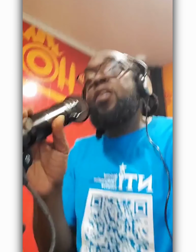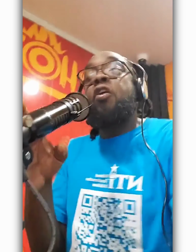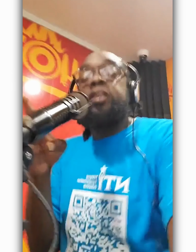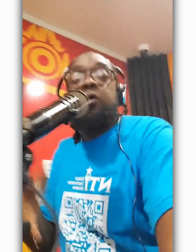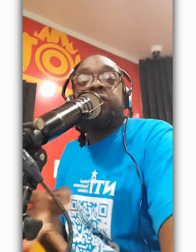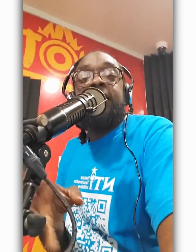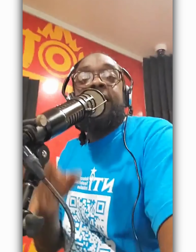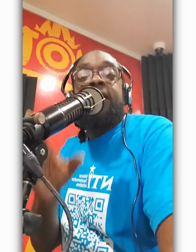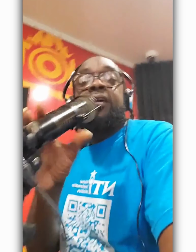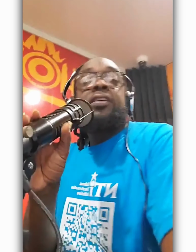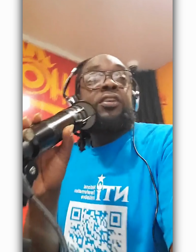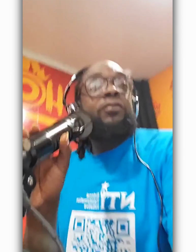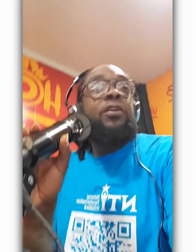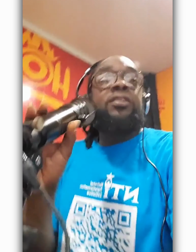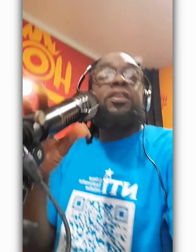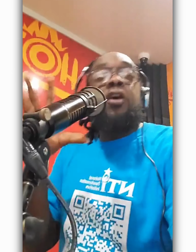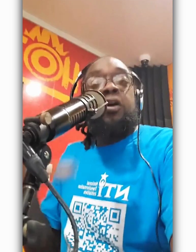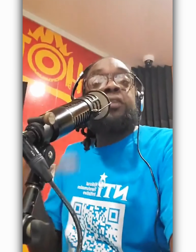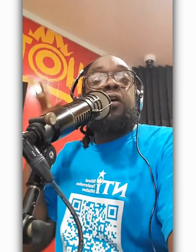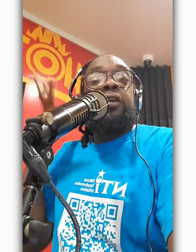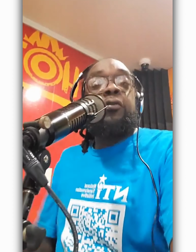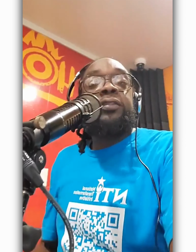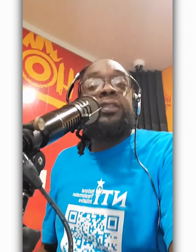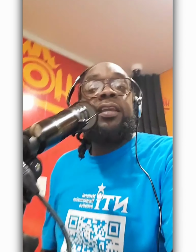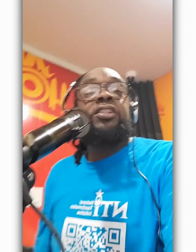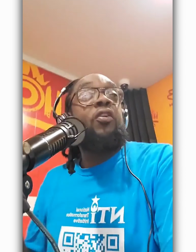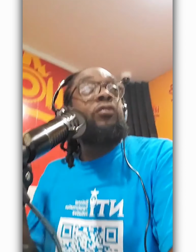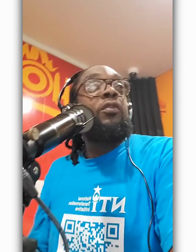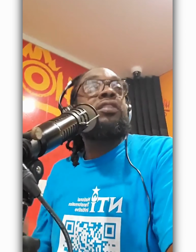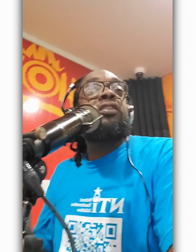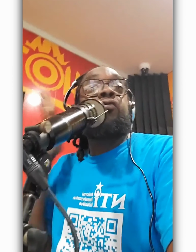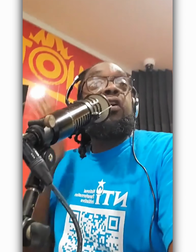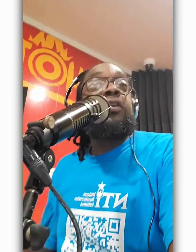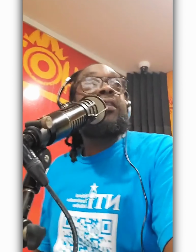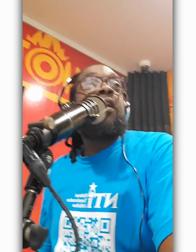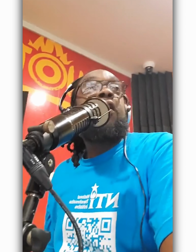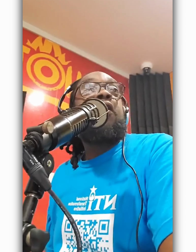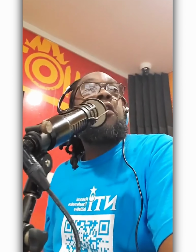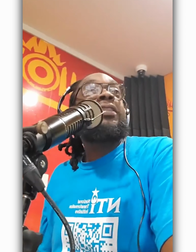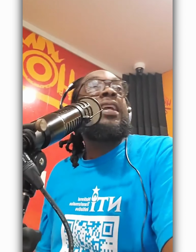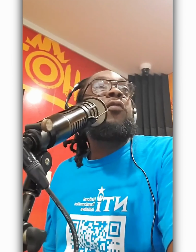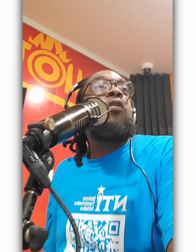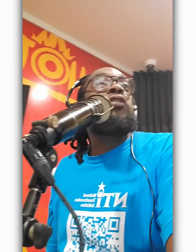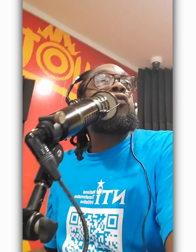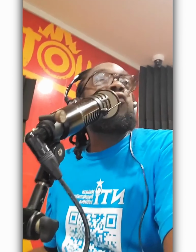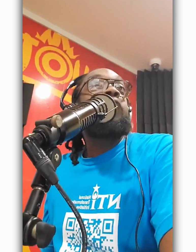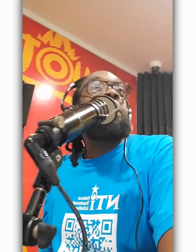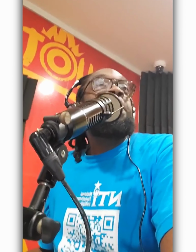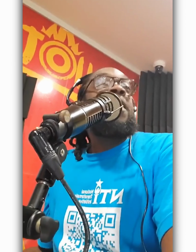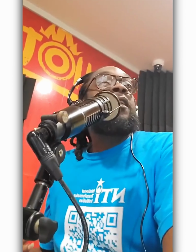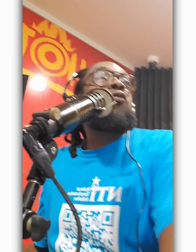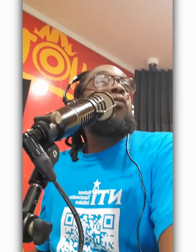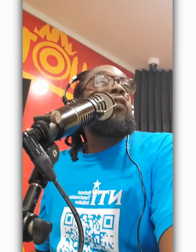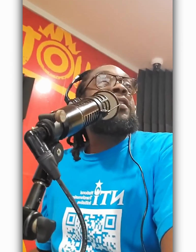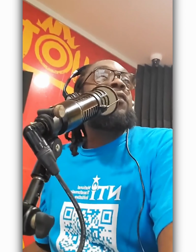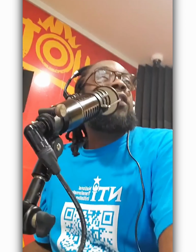on the outside. Shout outs to Lawless on the outside. Shout outs to Roz, all saying they want to do the course. They want